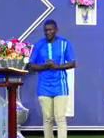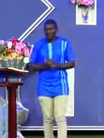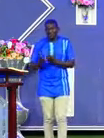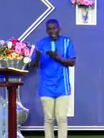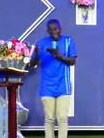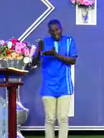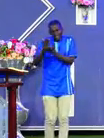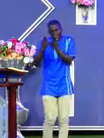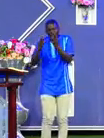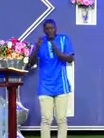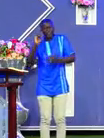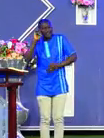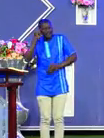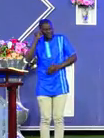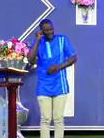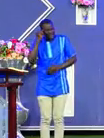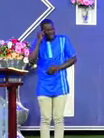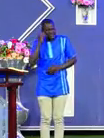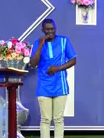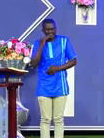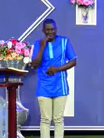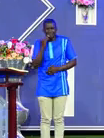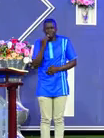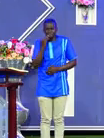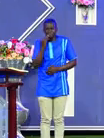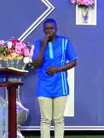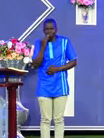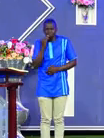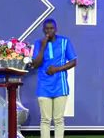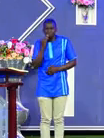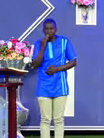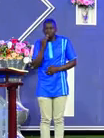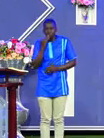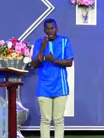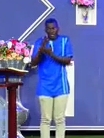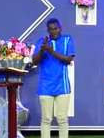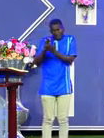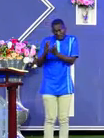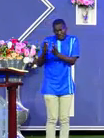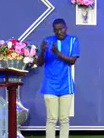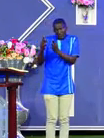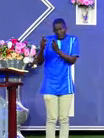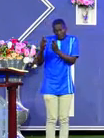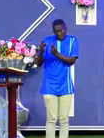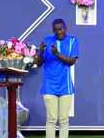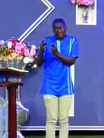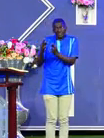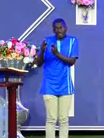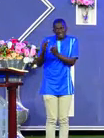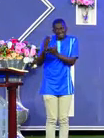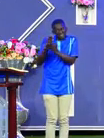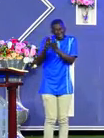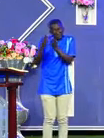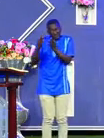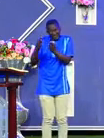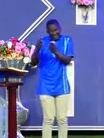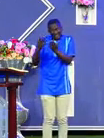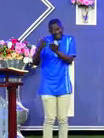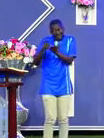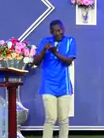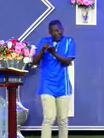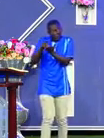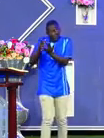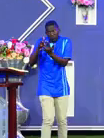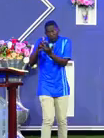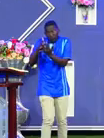ekintu ekiyitambirozo byange. There is something that goes through my mind. Ebintu ebimu bigule sala. Some things are bought by prayer.